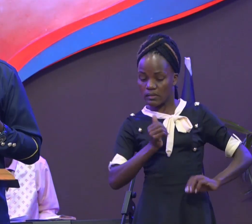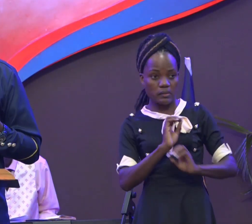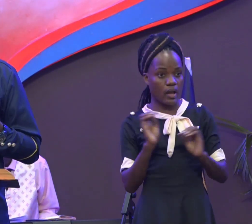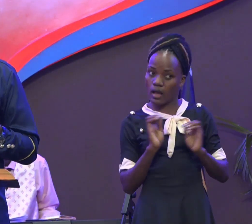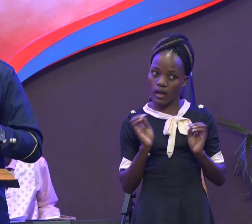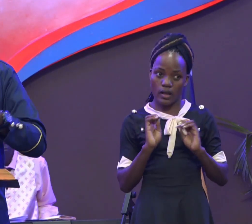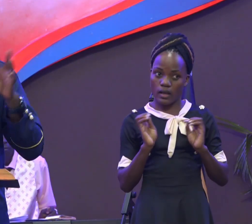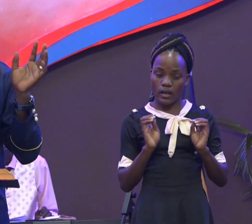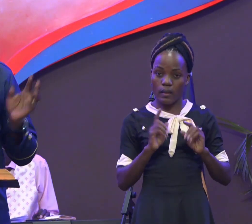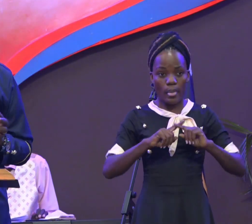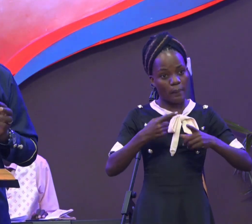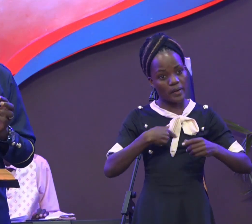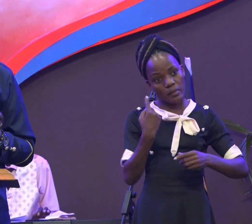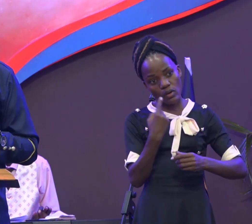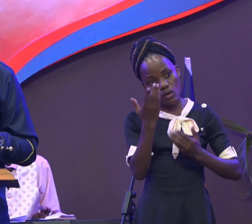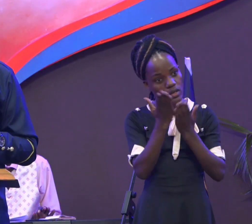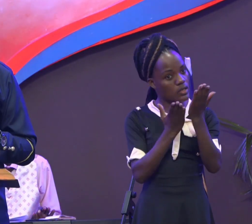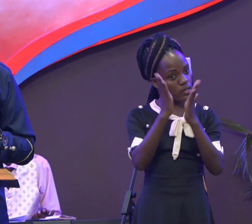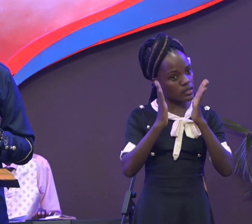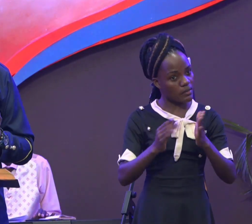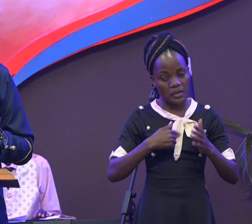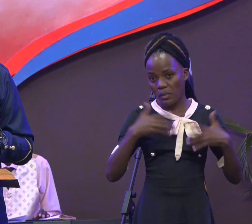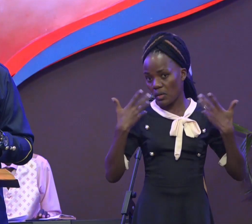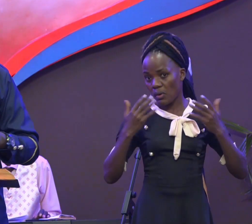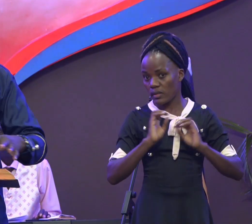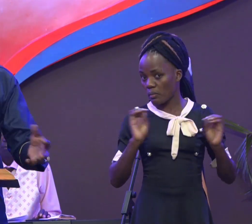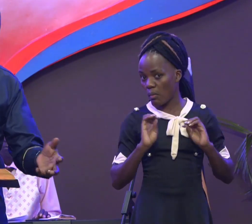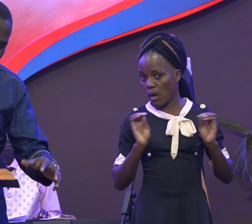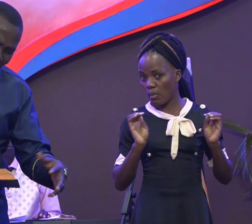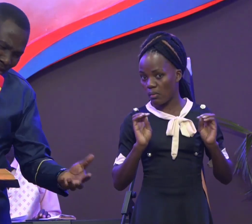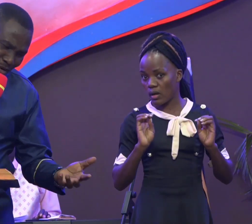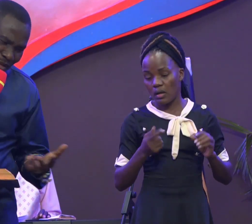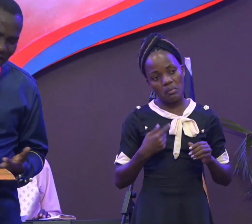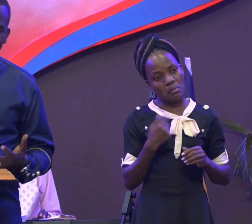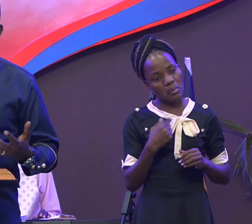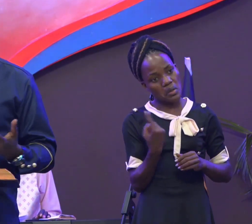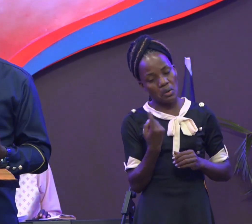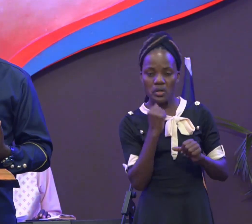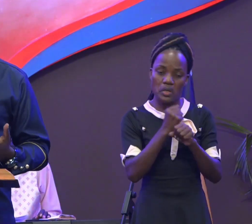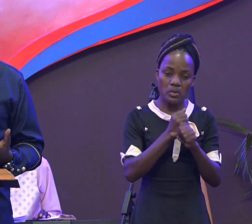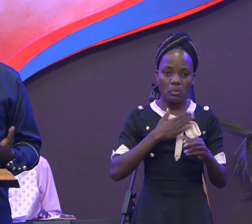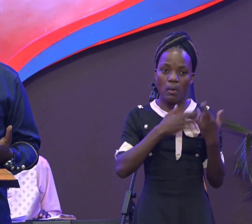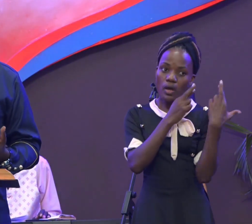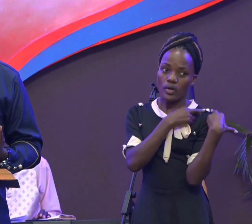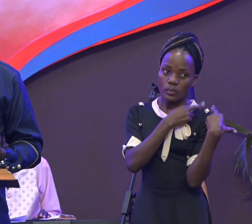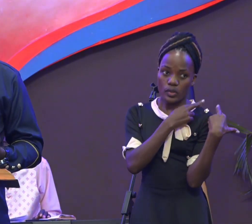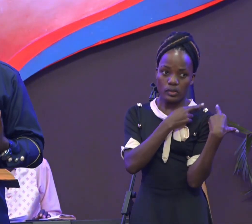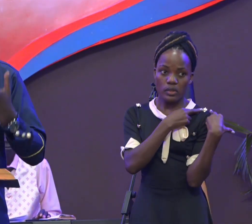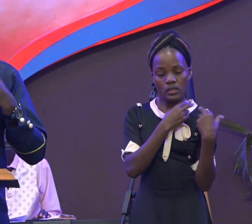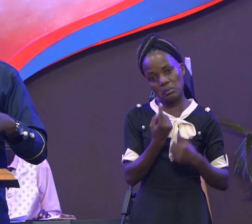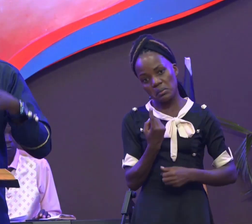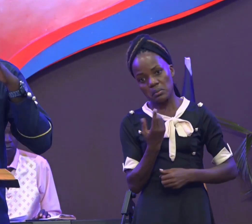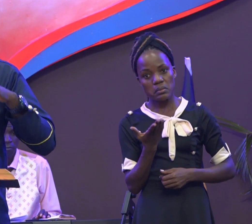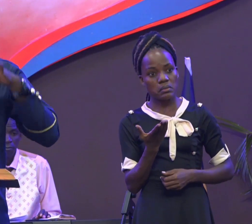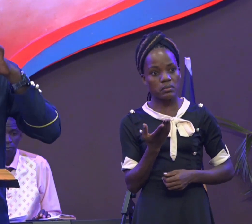is not me. Ndi mudu atasana. I'm a servant who is not worthy. What has been worthy of me to do is what